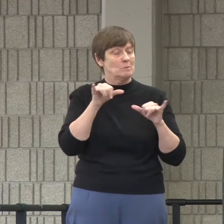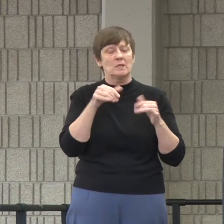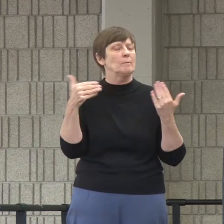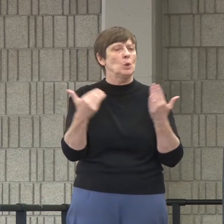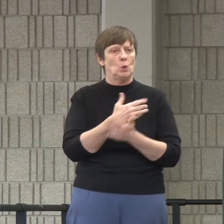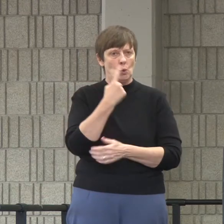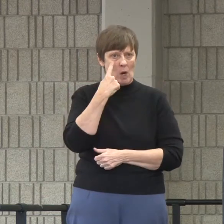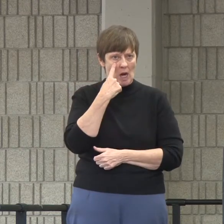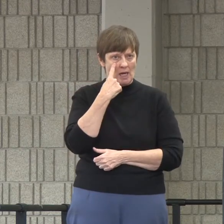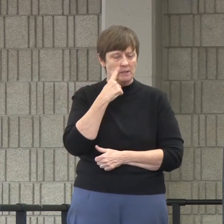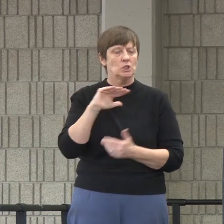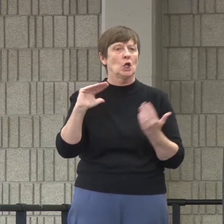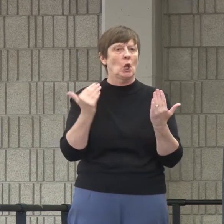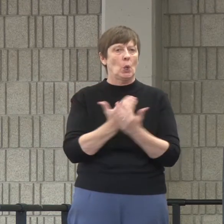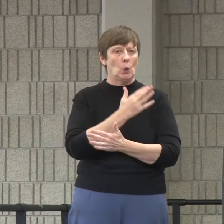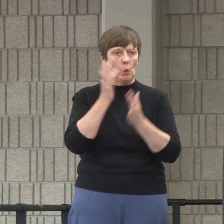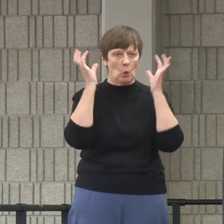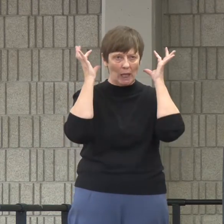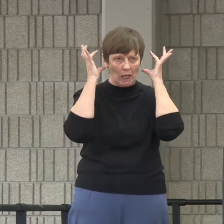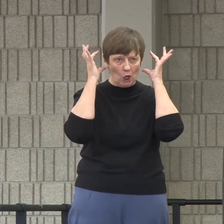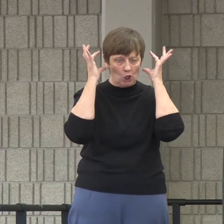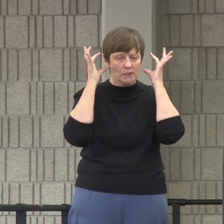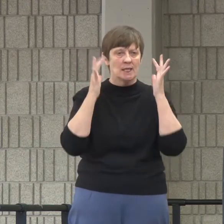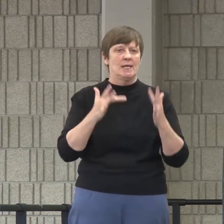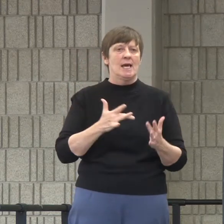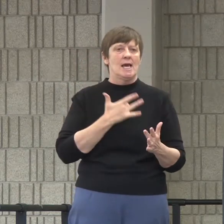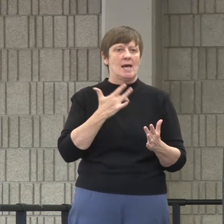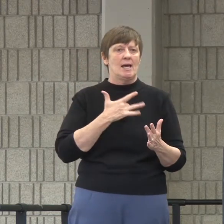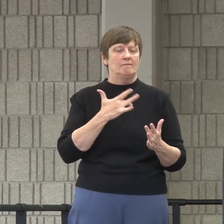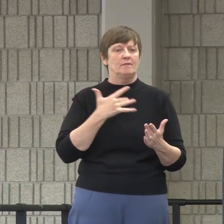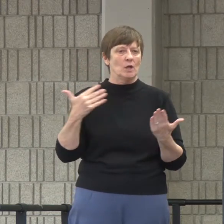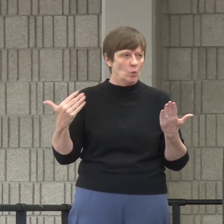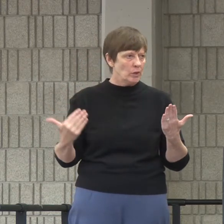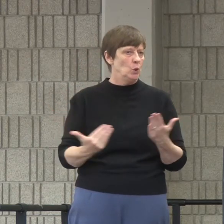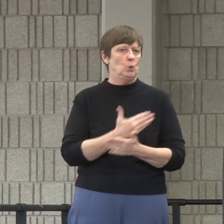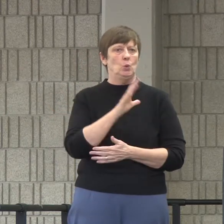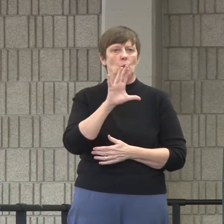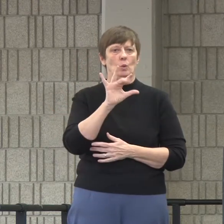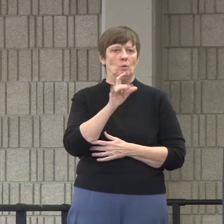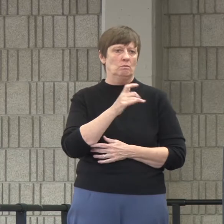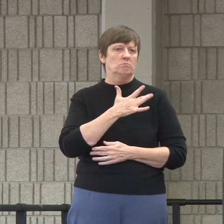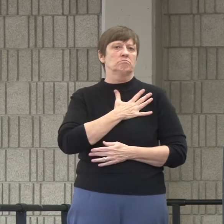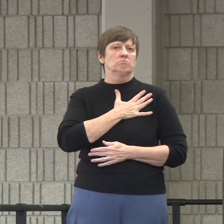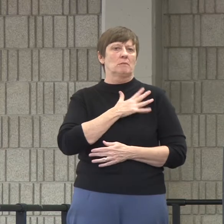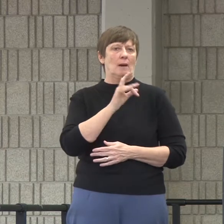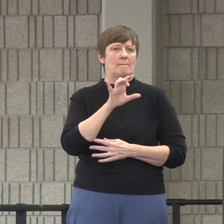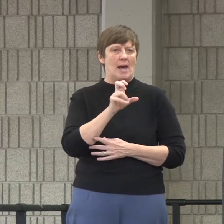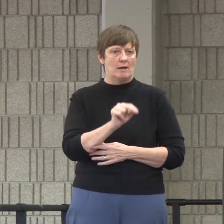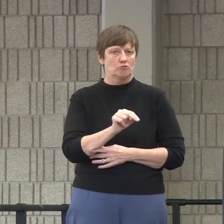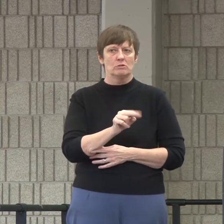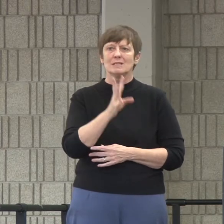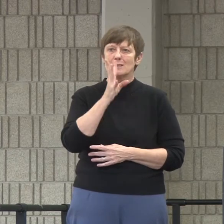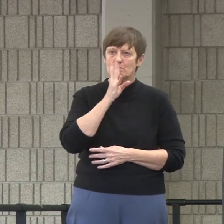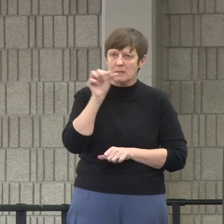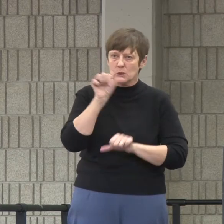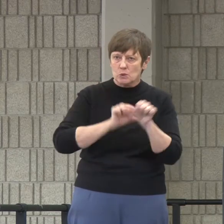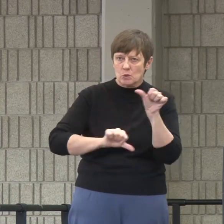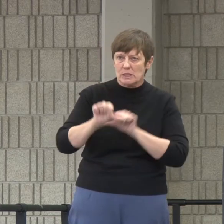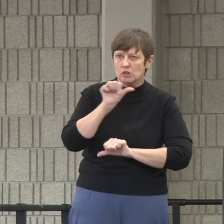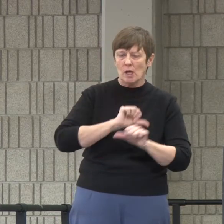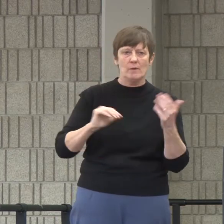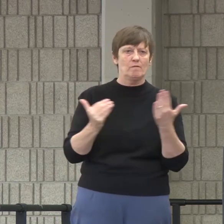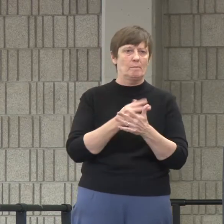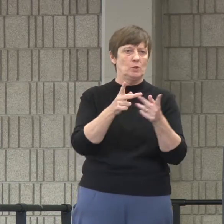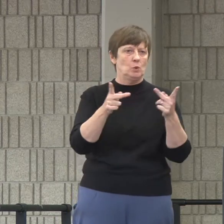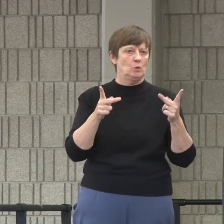new ears, and feel with a new level of compassion. Speak to one another from a new place